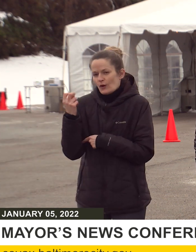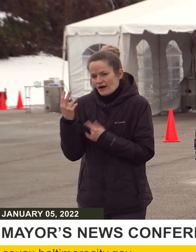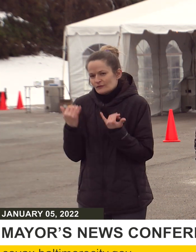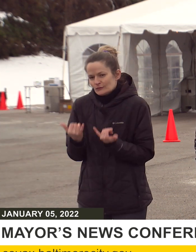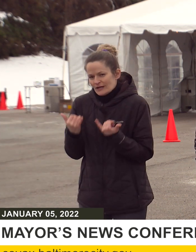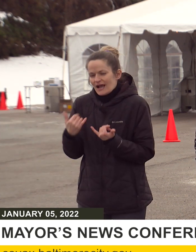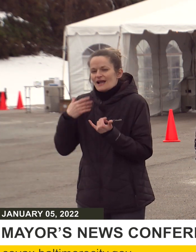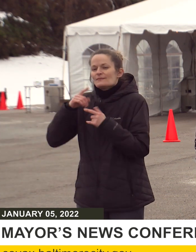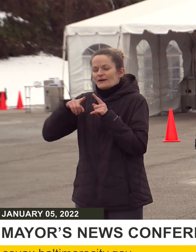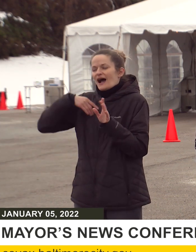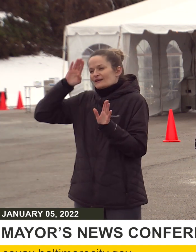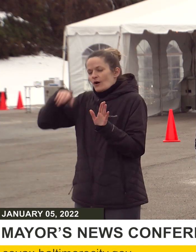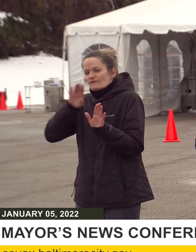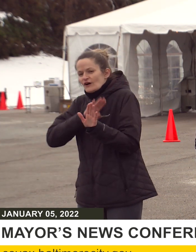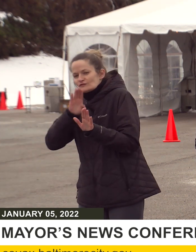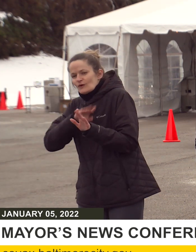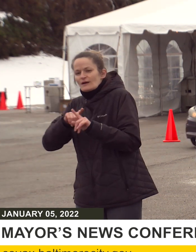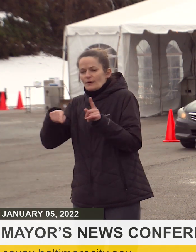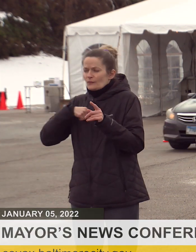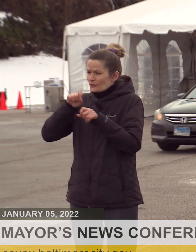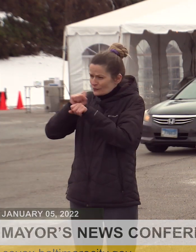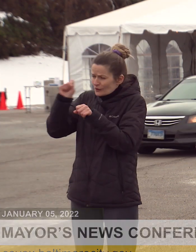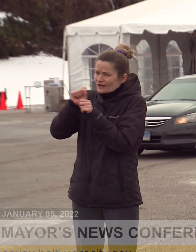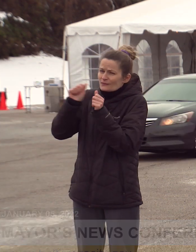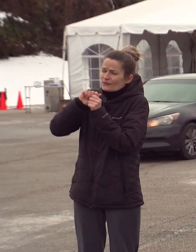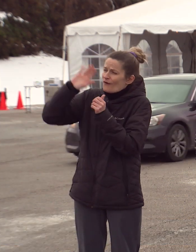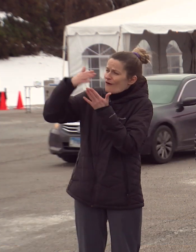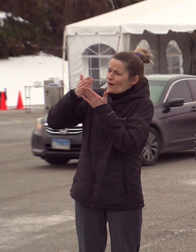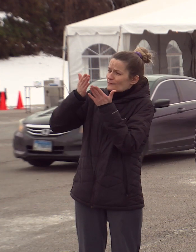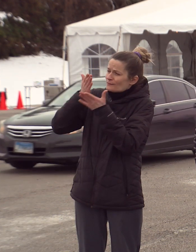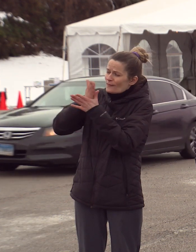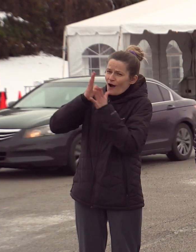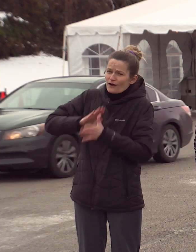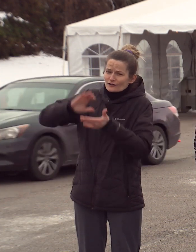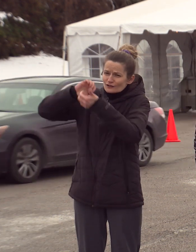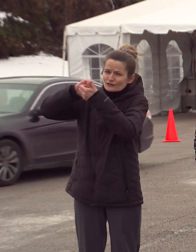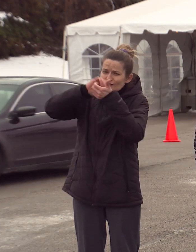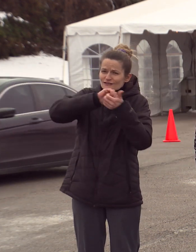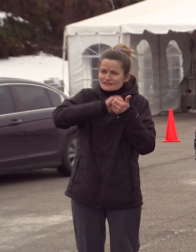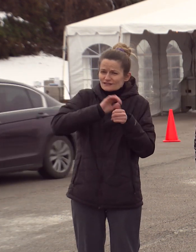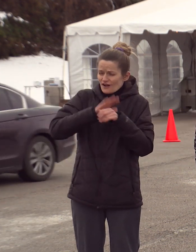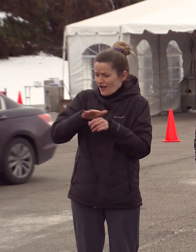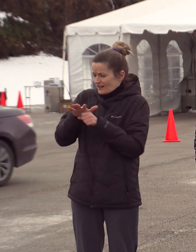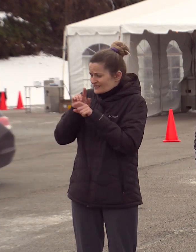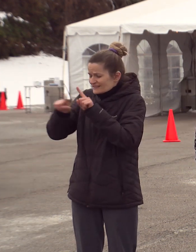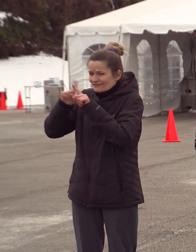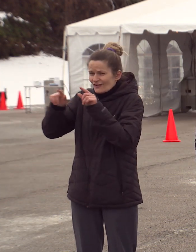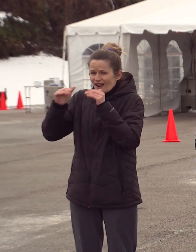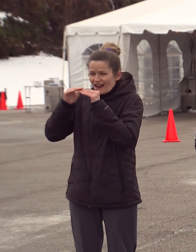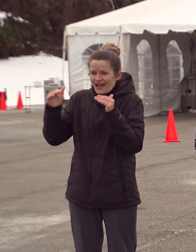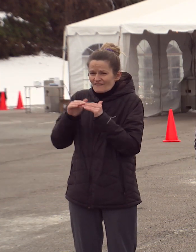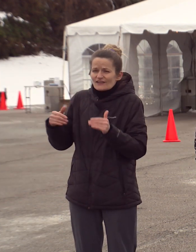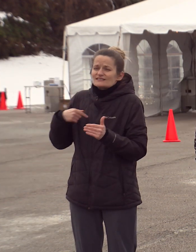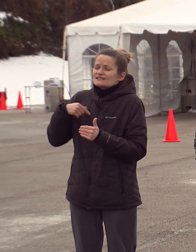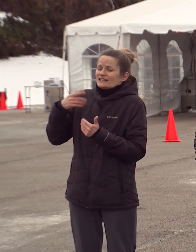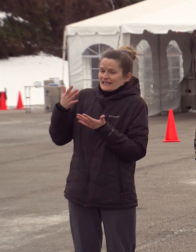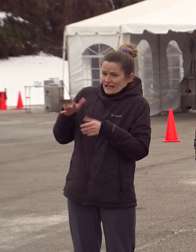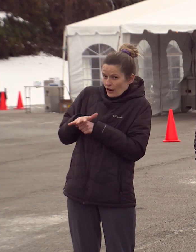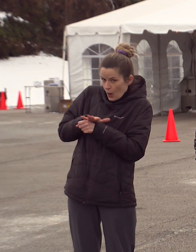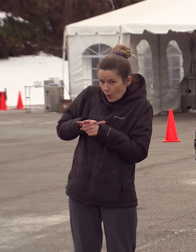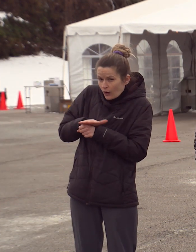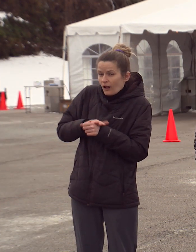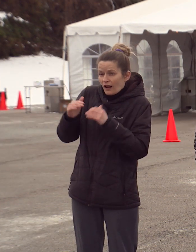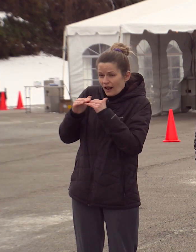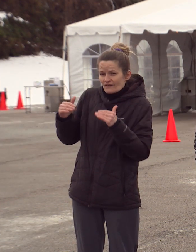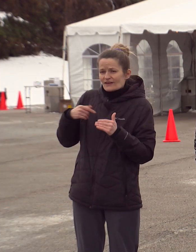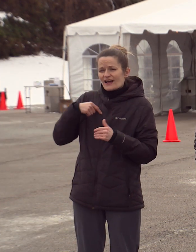of our partners at the state level, at the federal level, here locally. It wasn't that, I don't think it's particularly hard, speaking with Dr. D, to